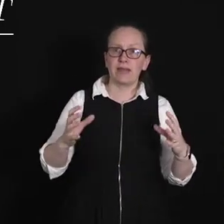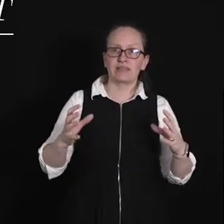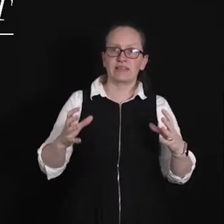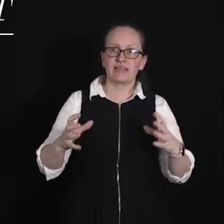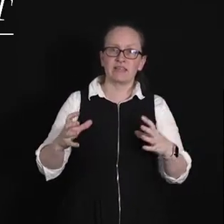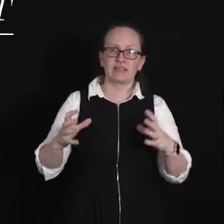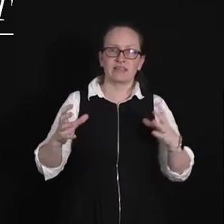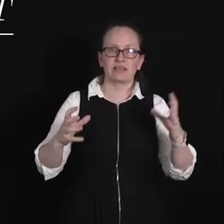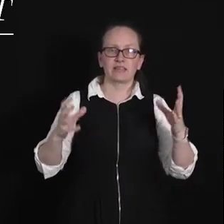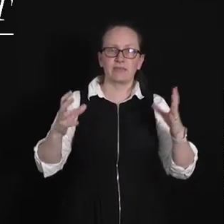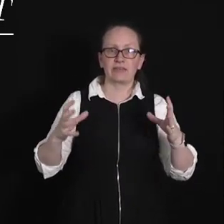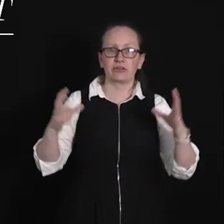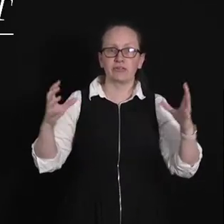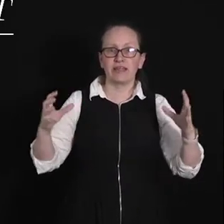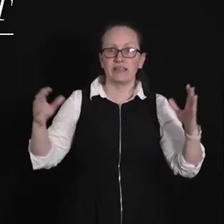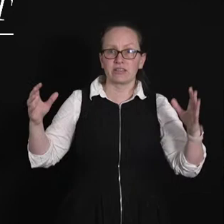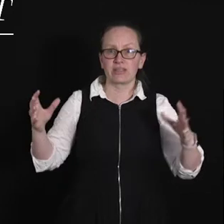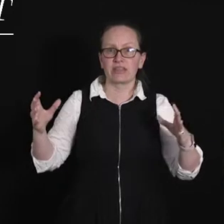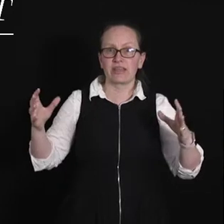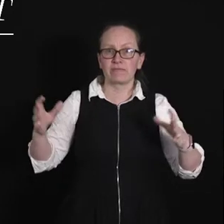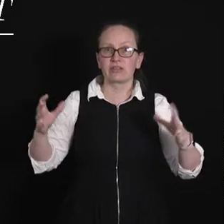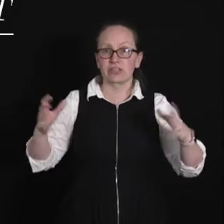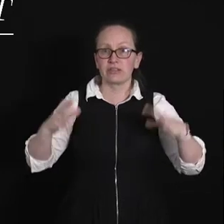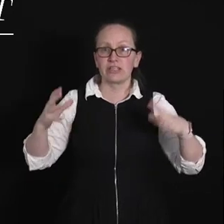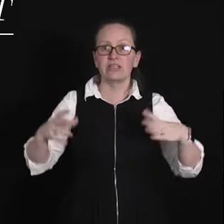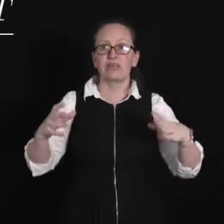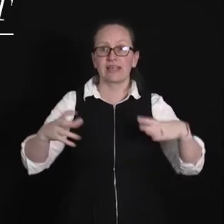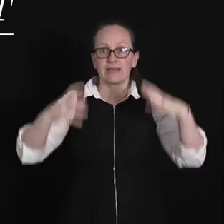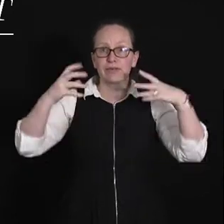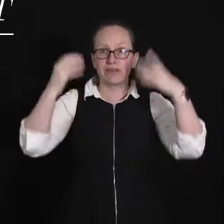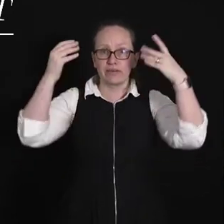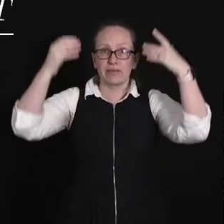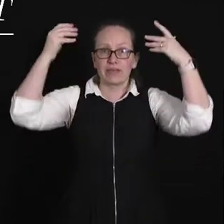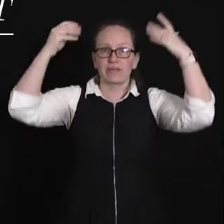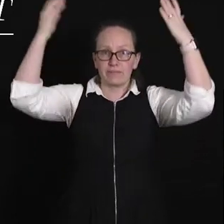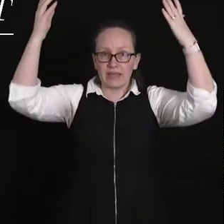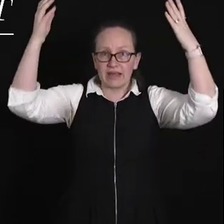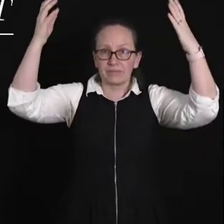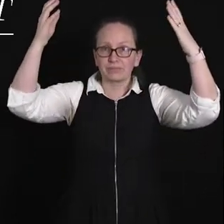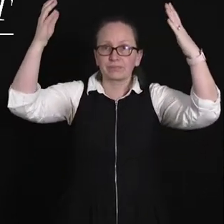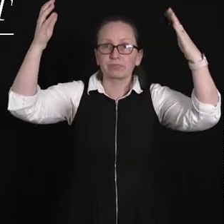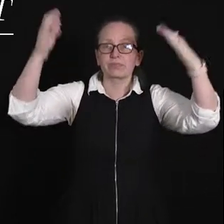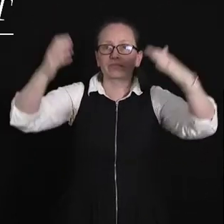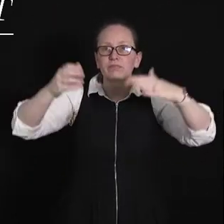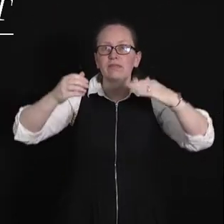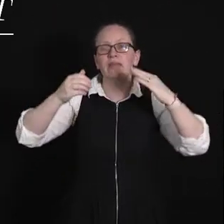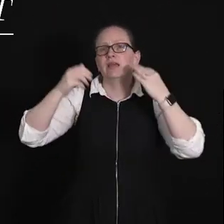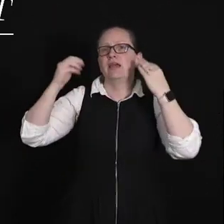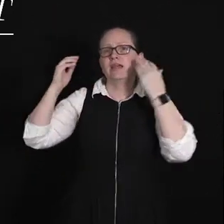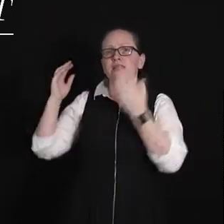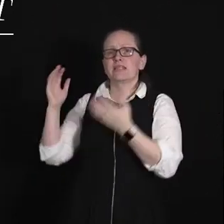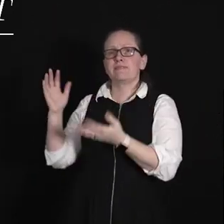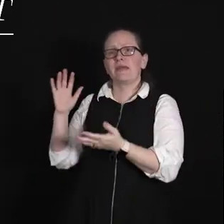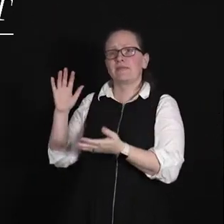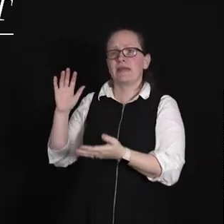expect this spectral radiance to just continue getting bigger and bigger and bigger. And